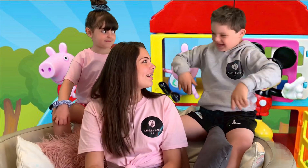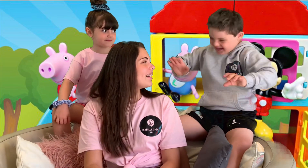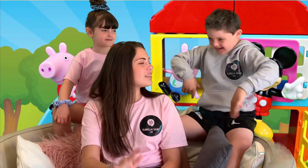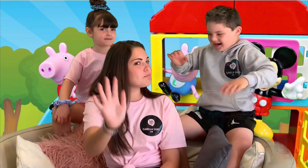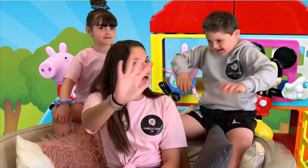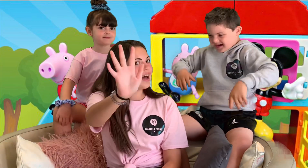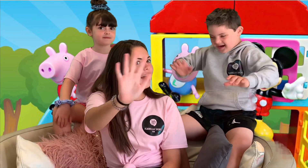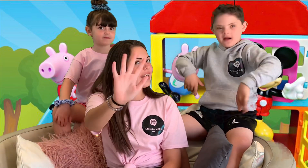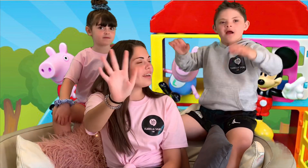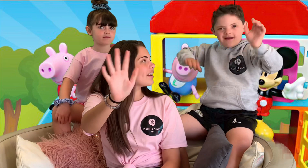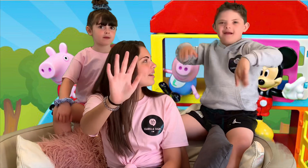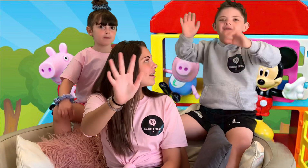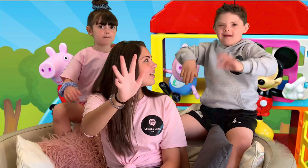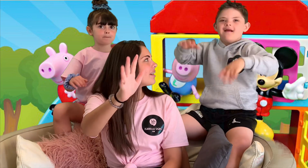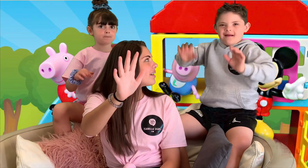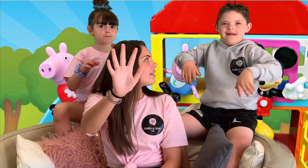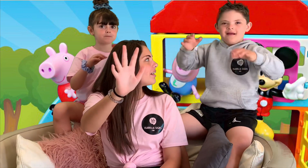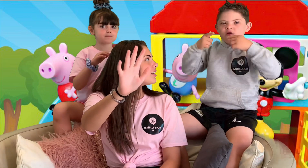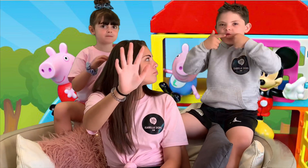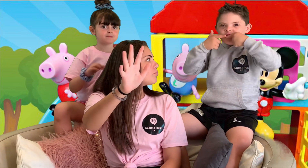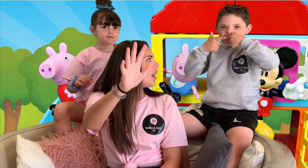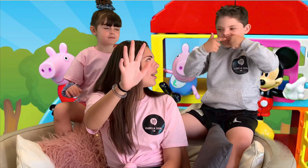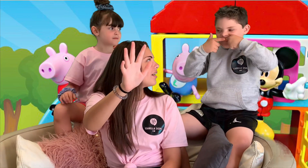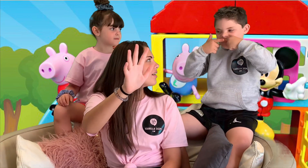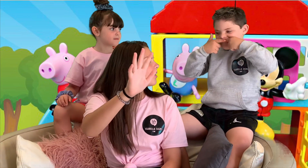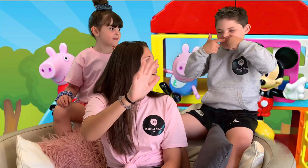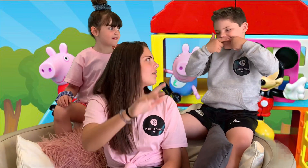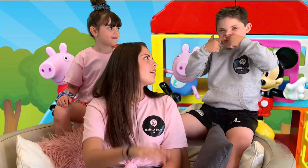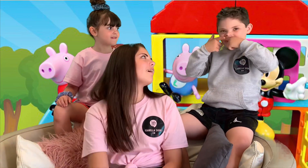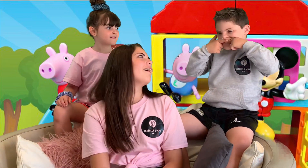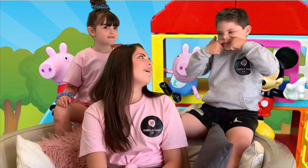Yeah. Say bye. Bye.